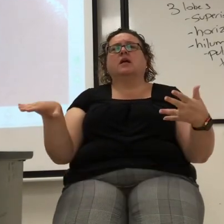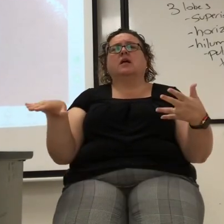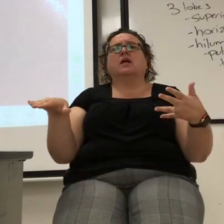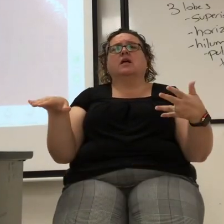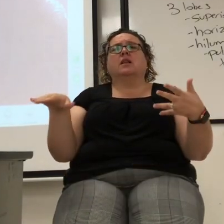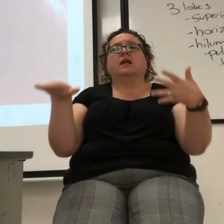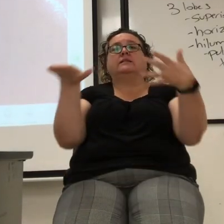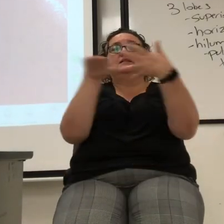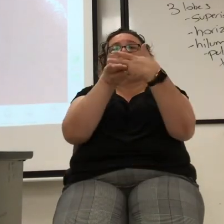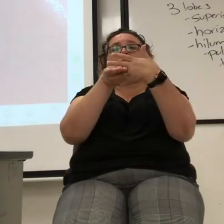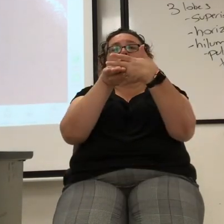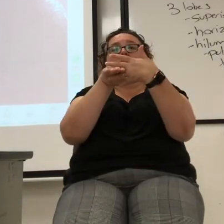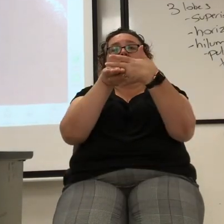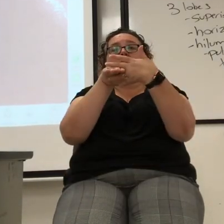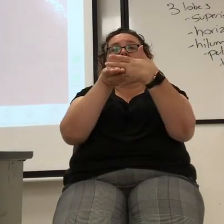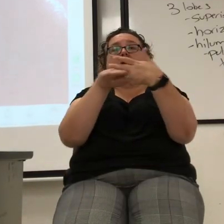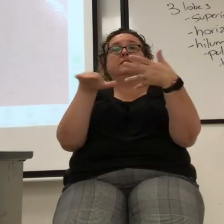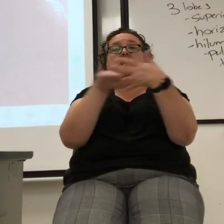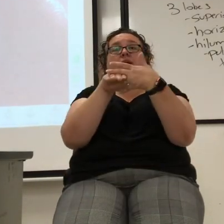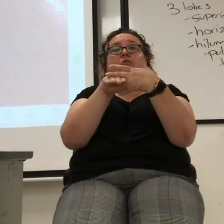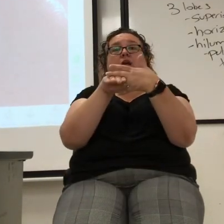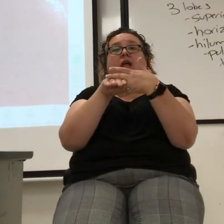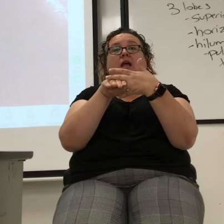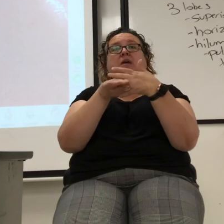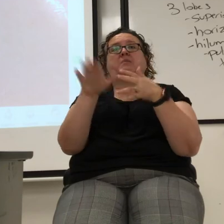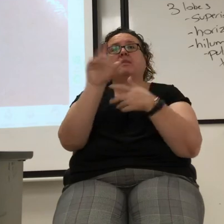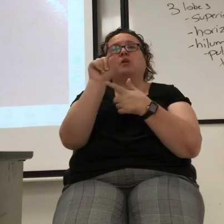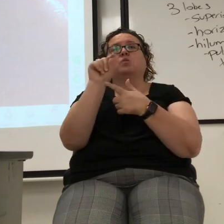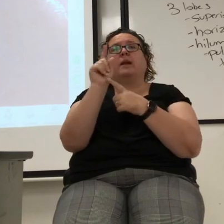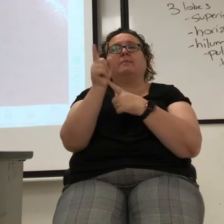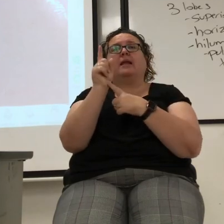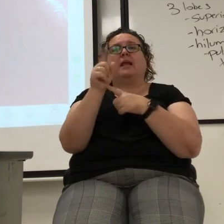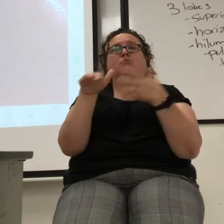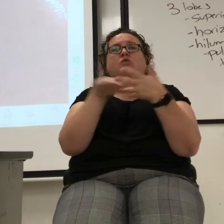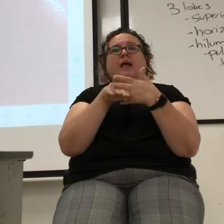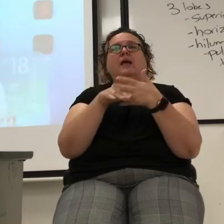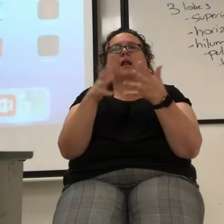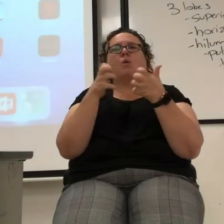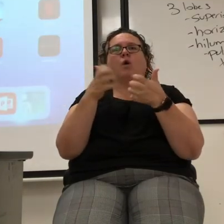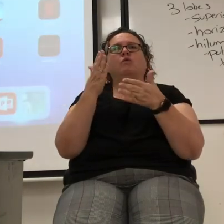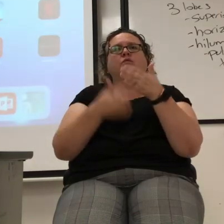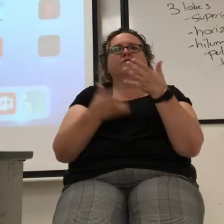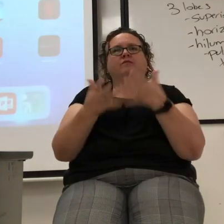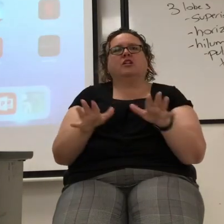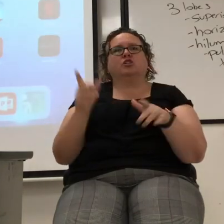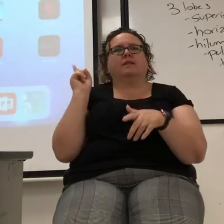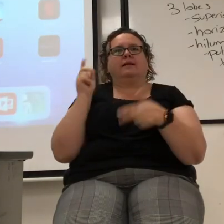Come back, I'm continuing on. But let's take about a 20-minute break, and I'm gonna finish these slides.